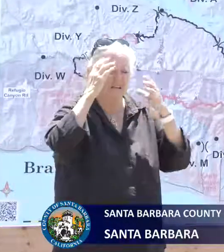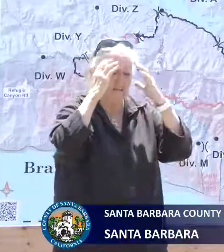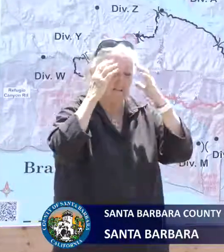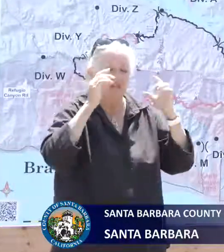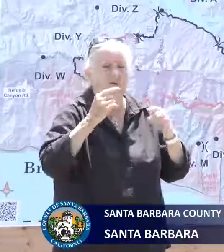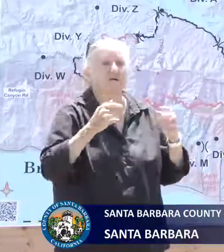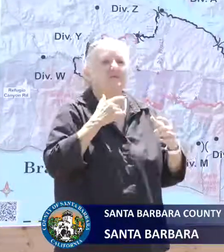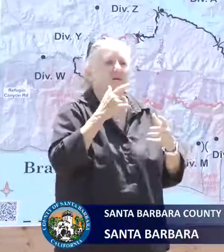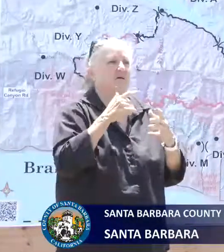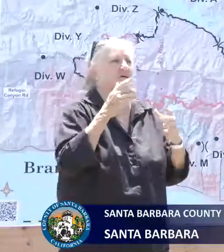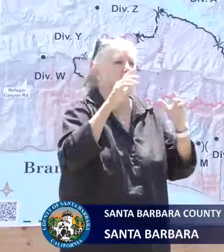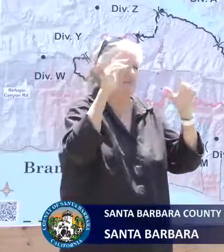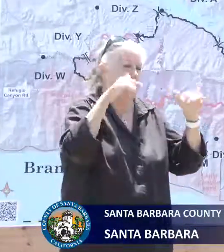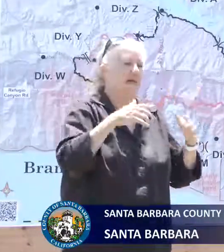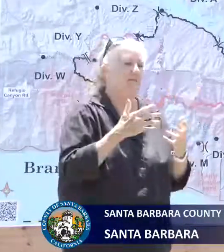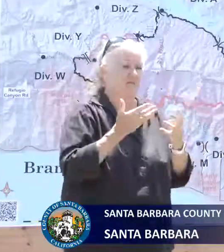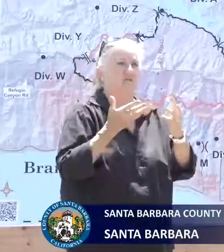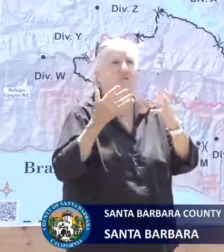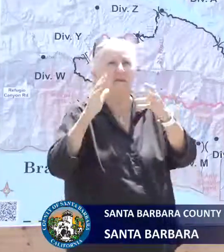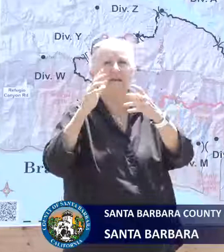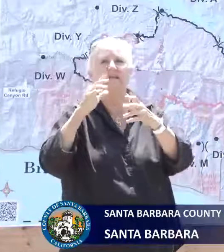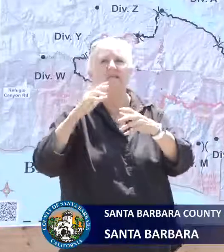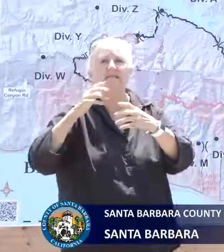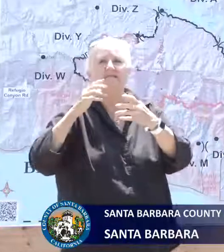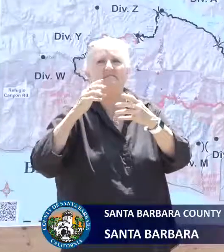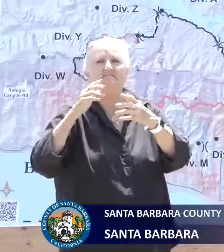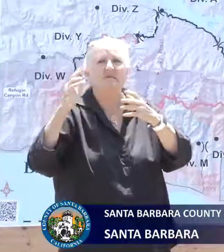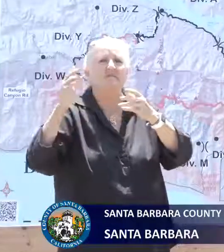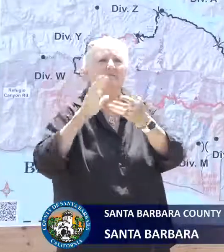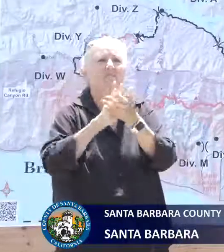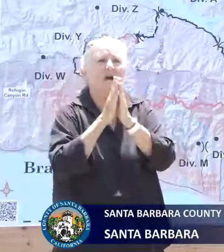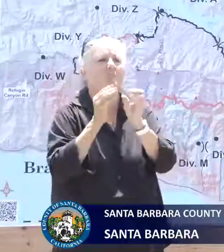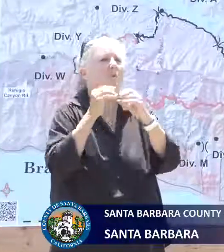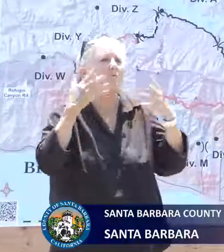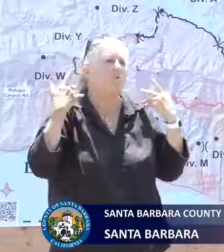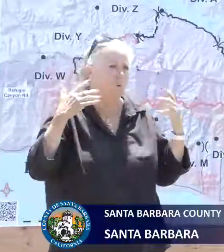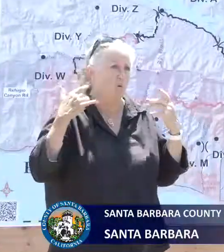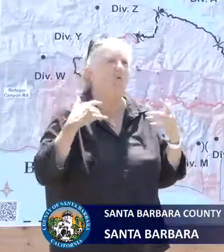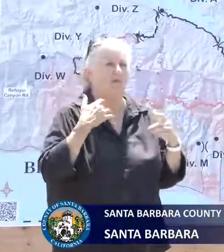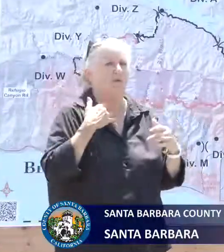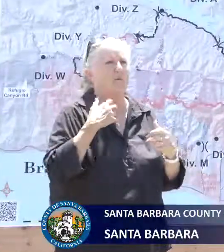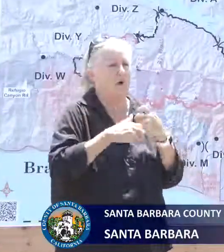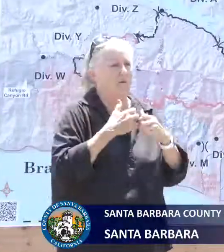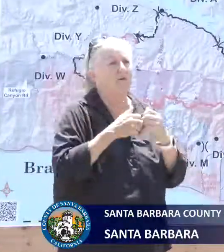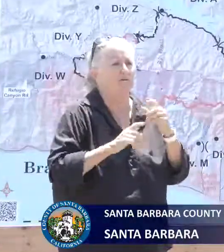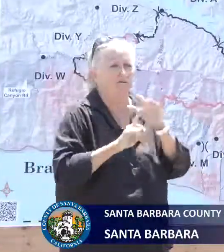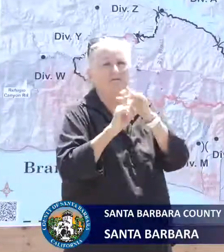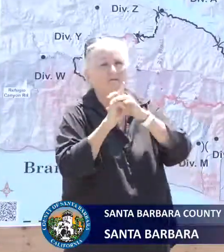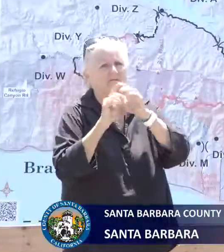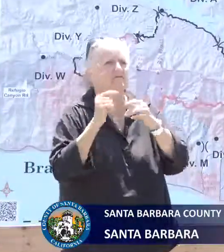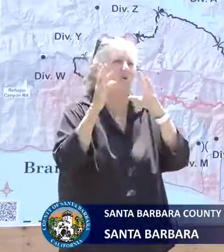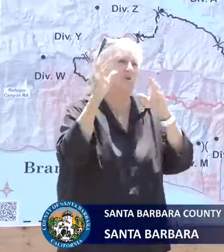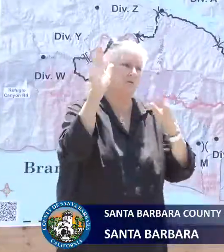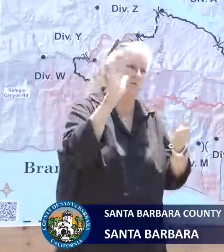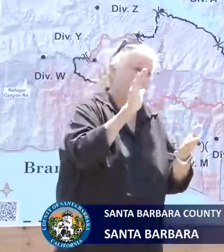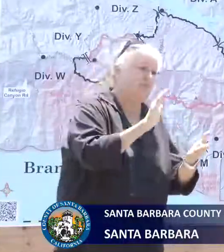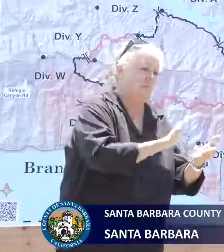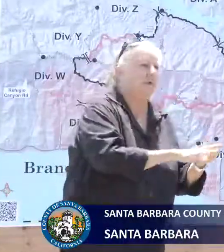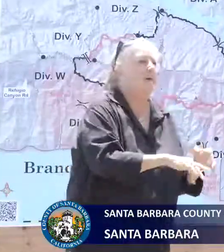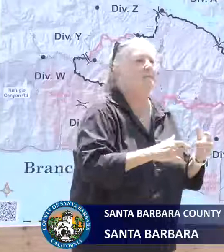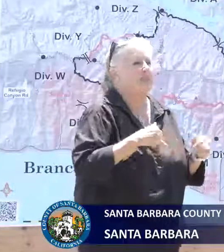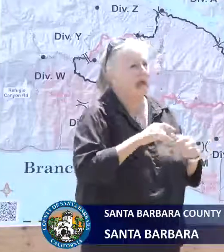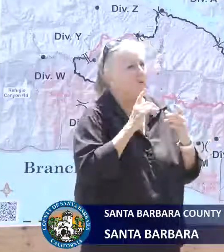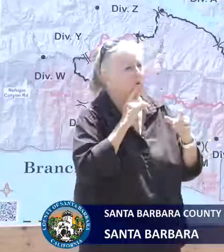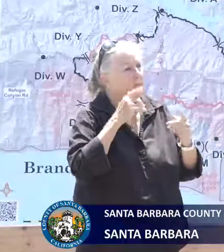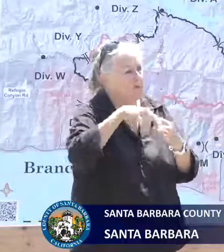drop off as we got through the heat wave. I think after the briefing, I'll be around for any specific questions regarding the fire